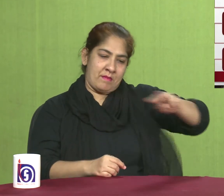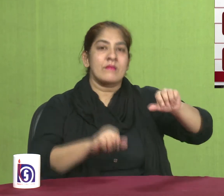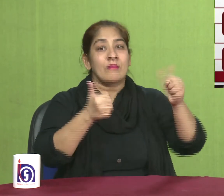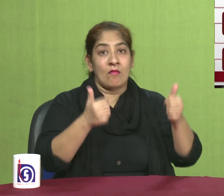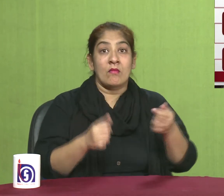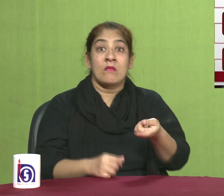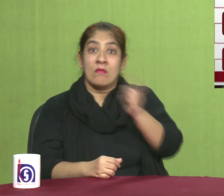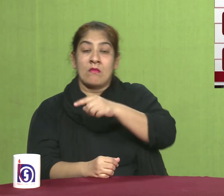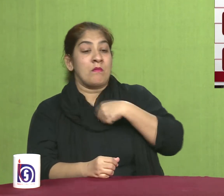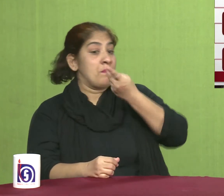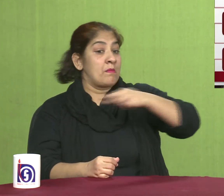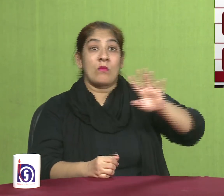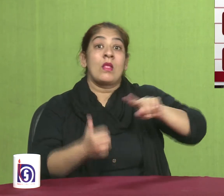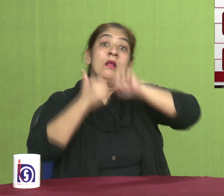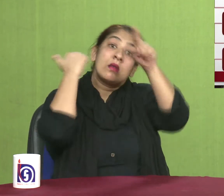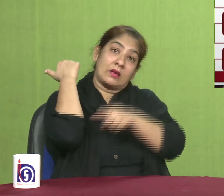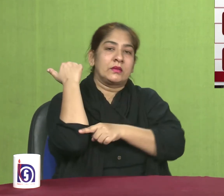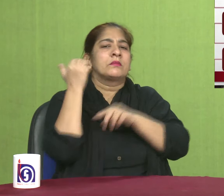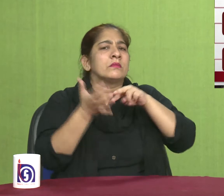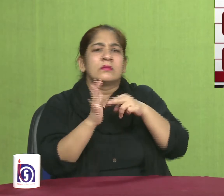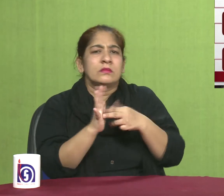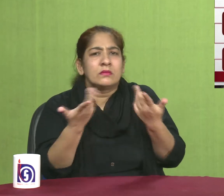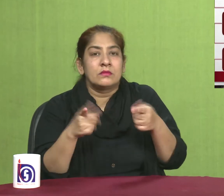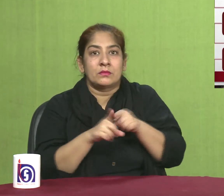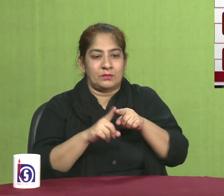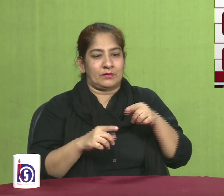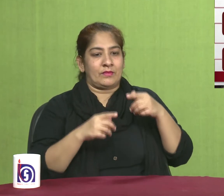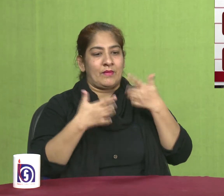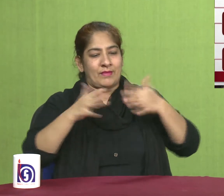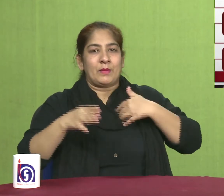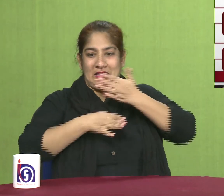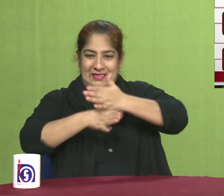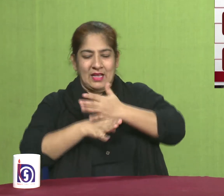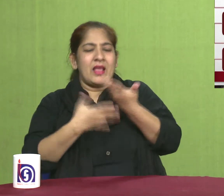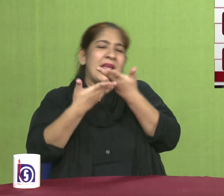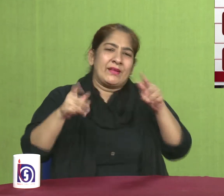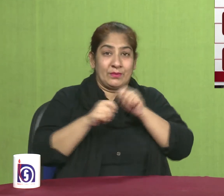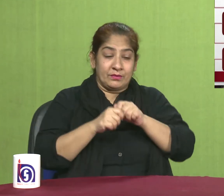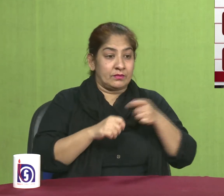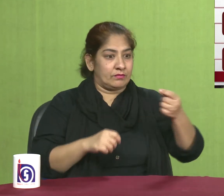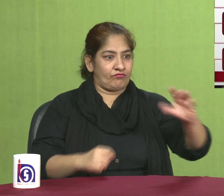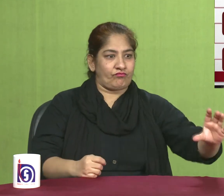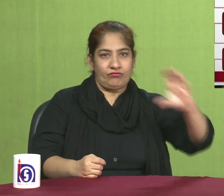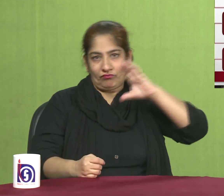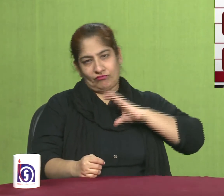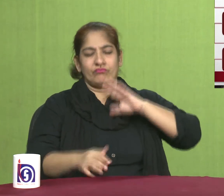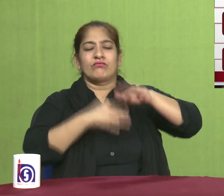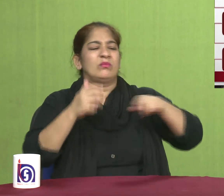The fourth one is redeemable and irredeemable preference share.